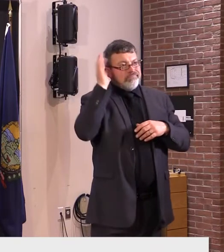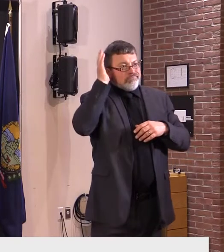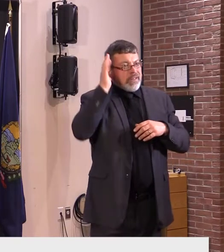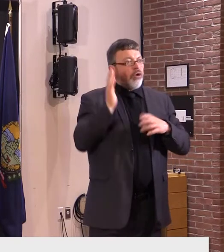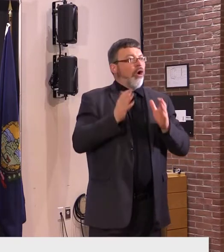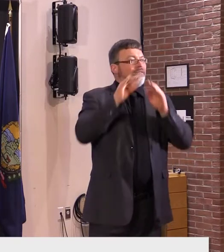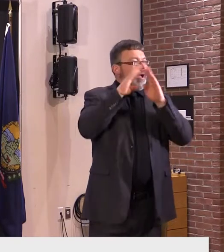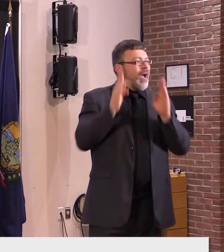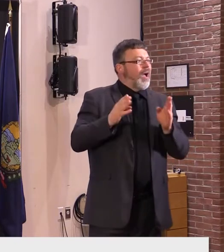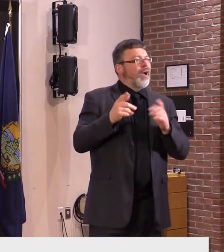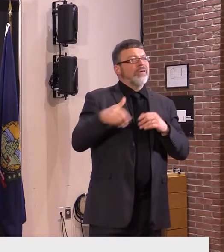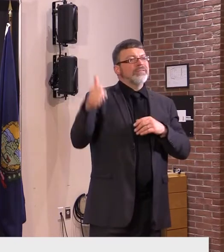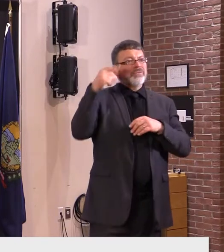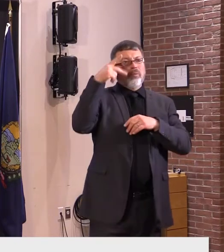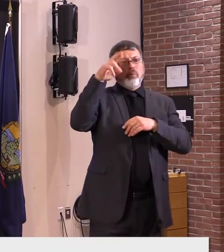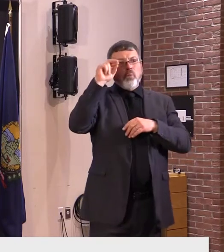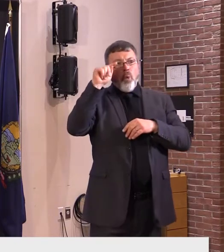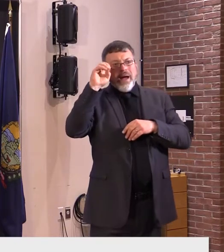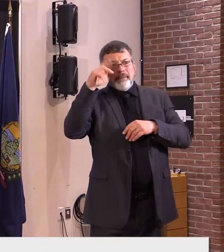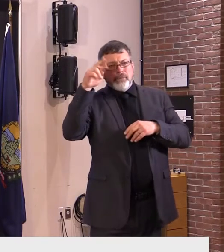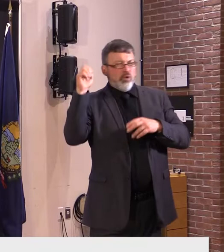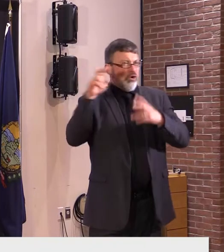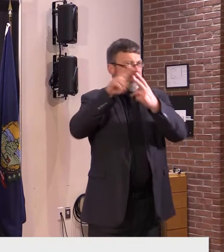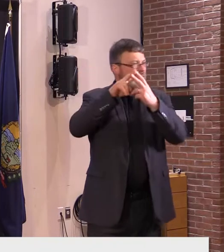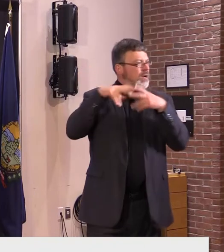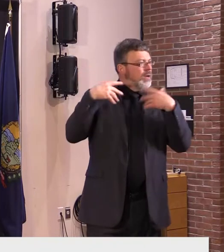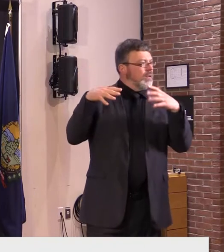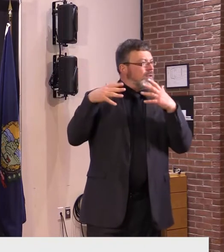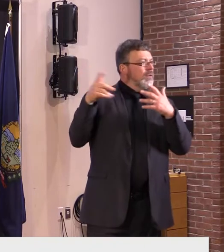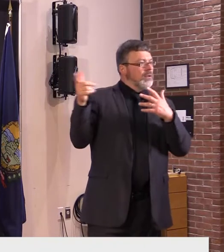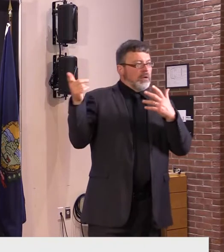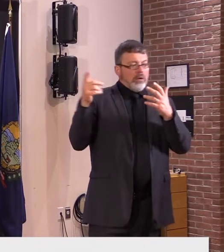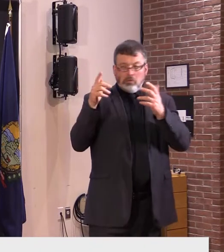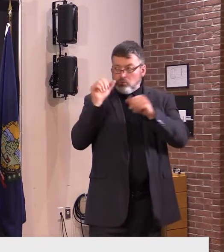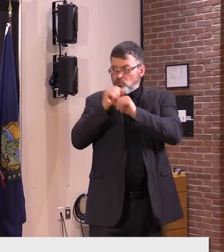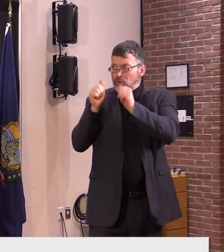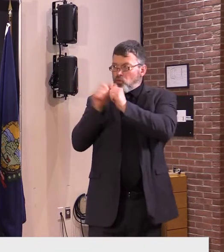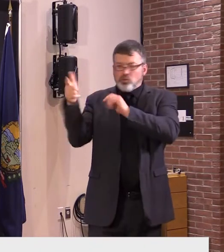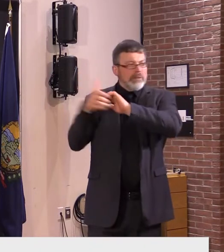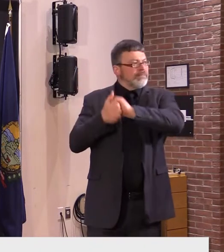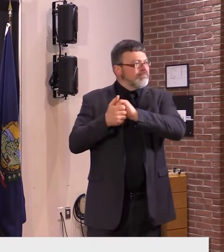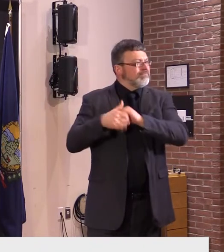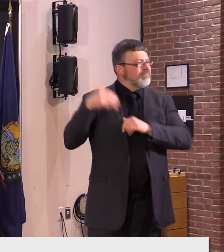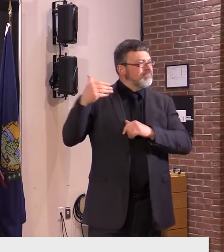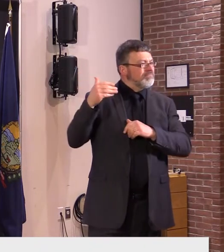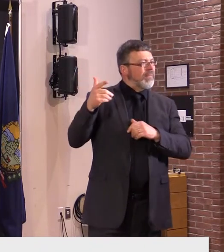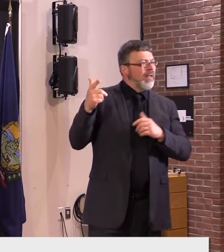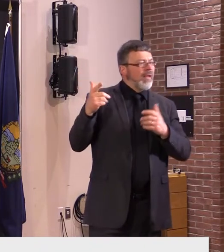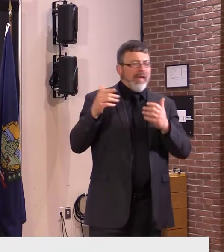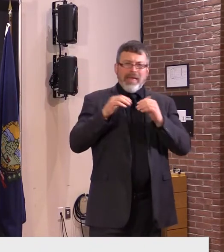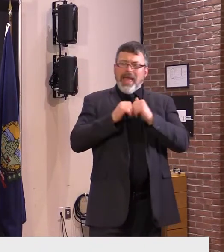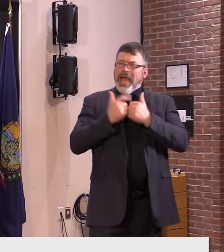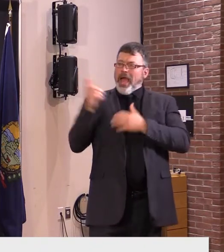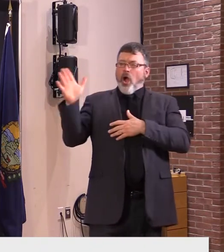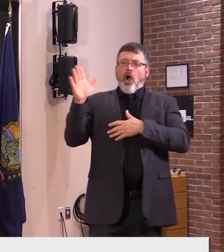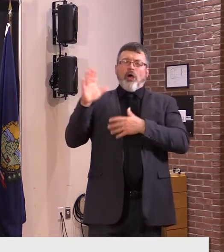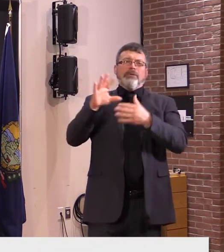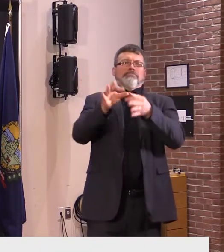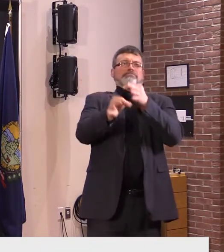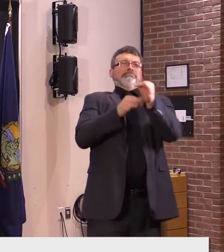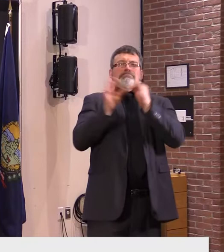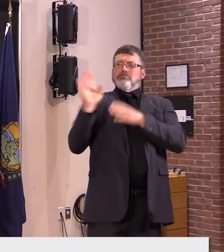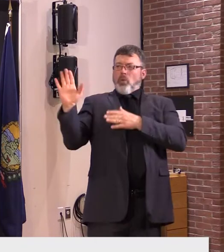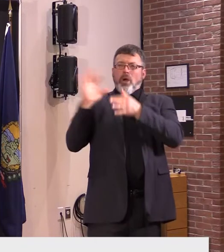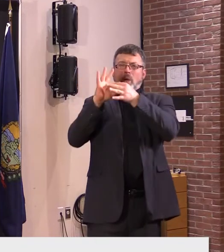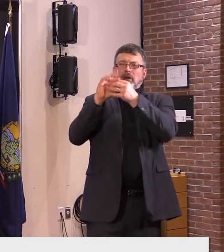of the relationship, but the ability that to work together? I mean, how would you characterize that over the past 2 years